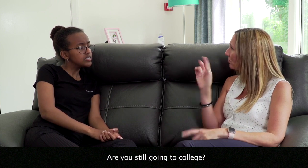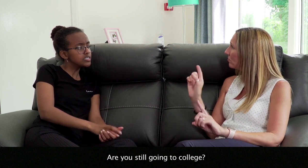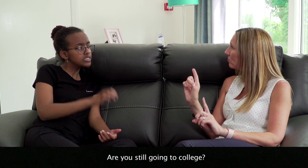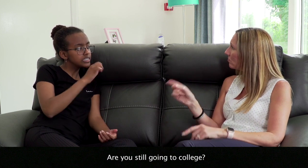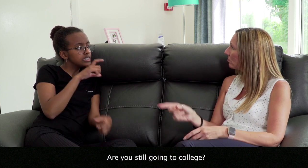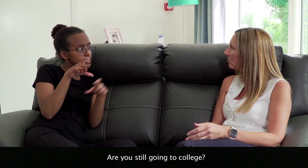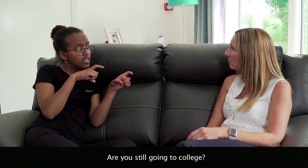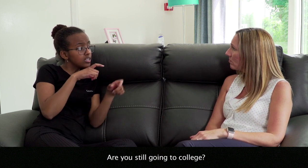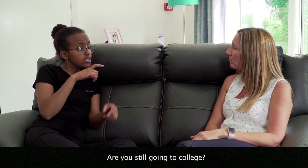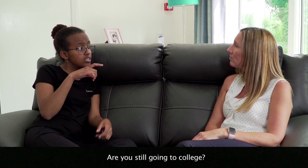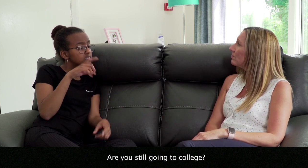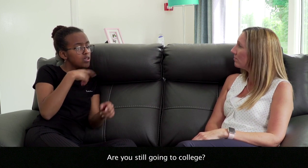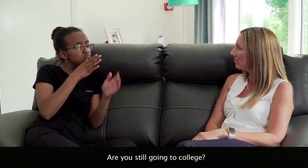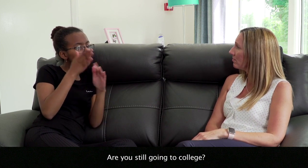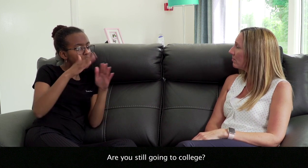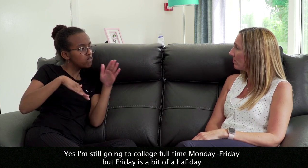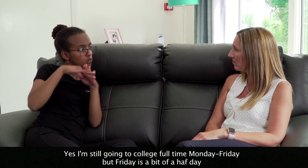Yes, yeah, still going to college full time, Monday to Friday.